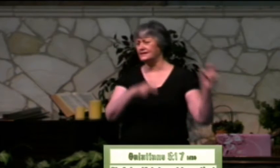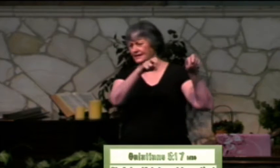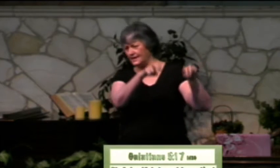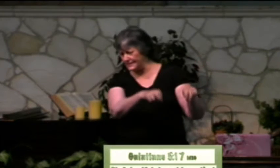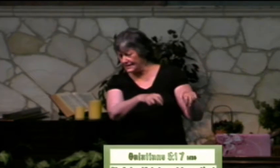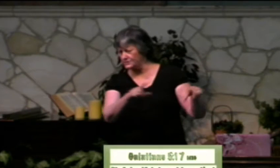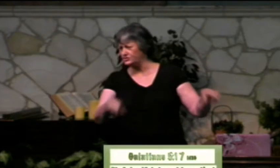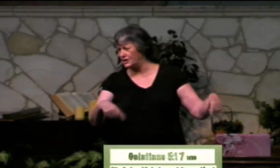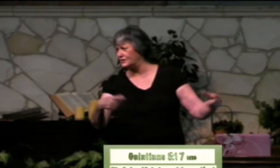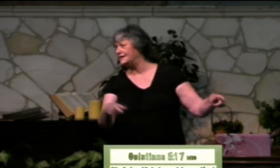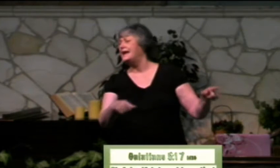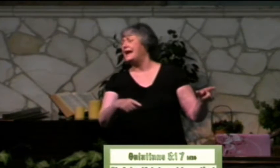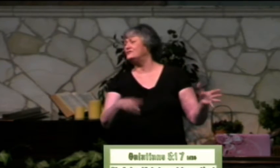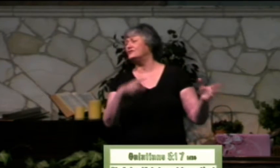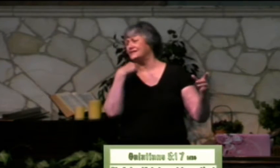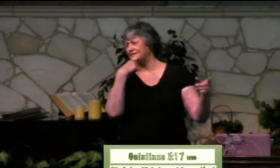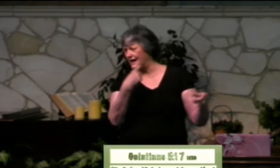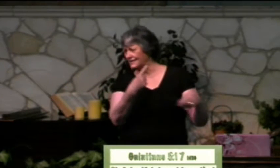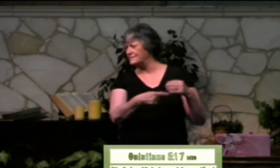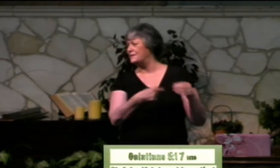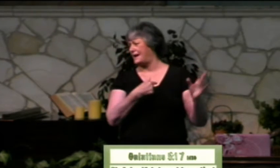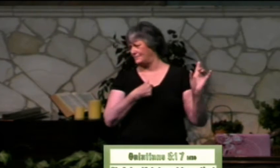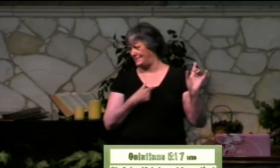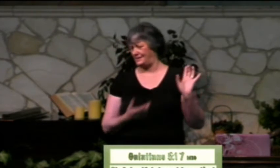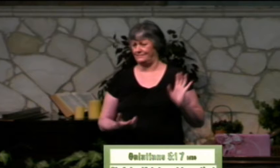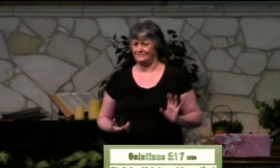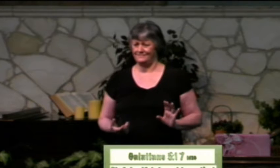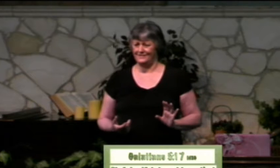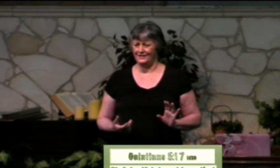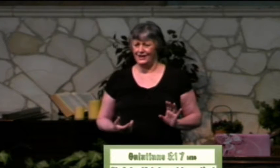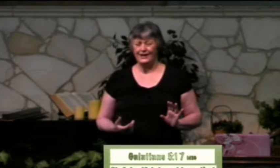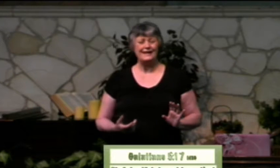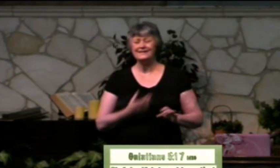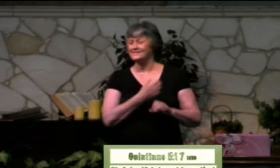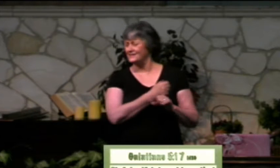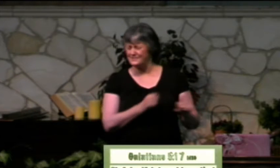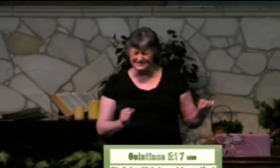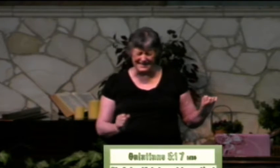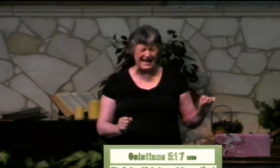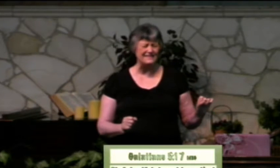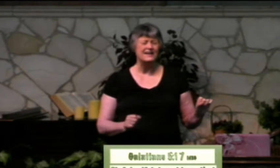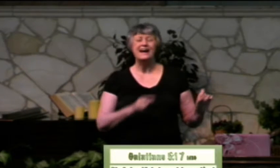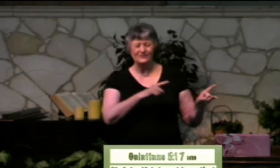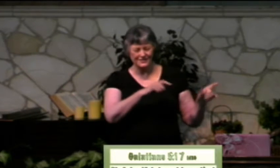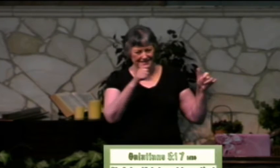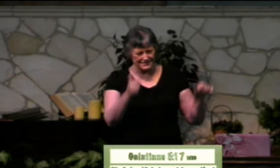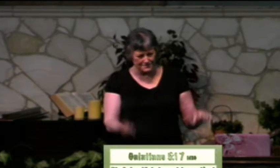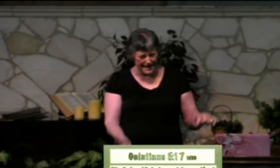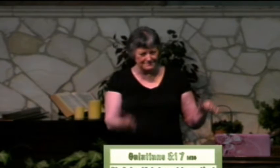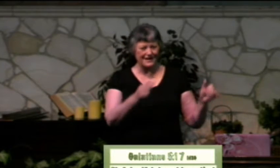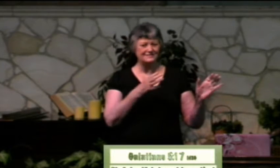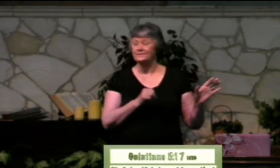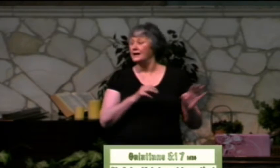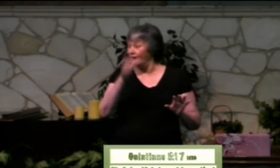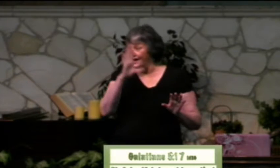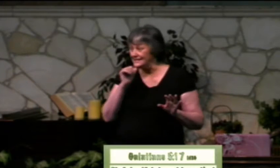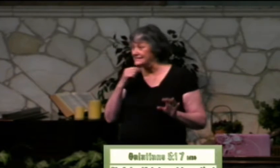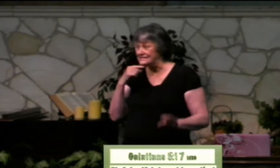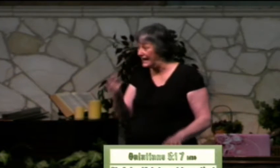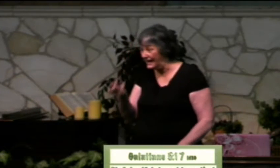get up in his chariot, and you're going to tell him about me. And he's going to be saved, and you're going to get to baptize him. God didn't tell